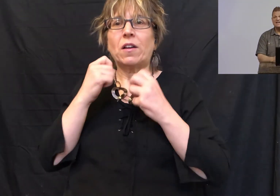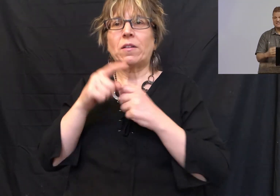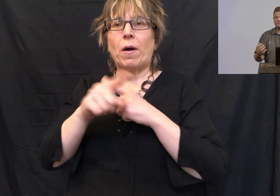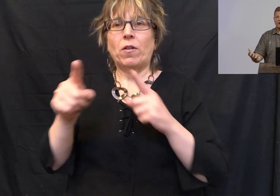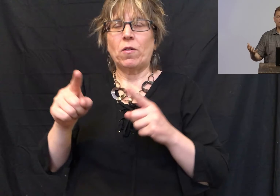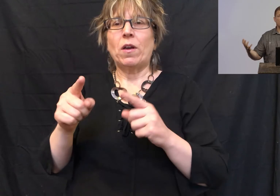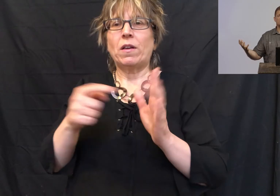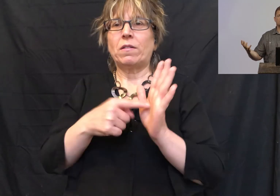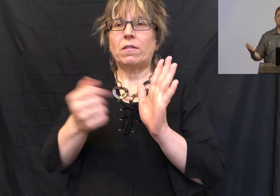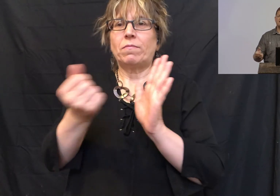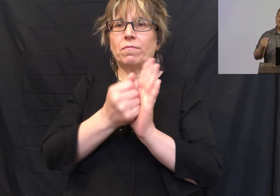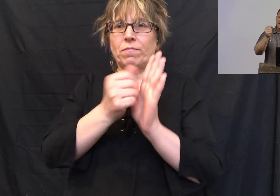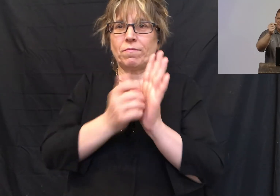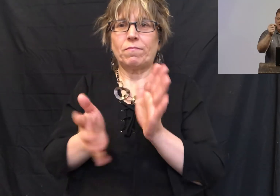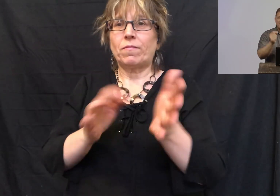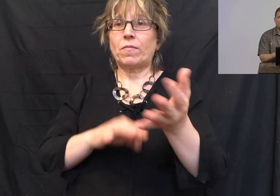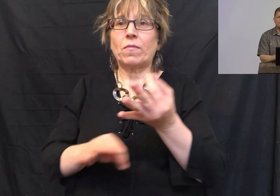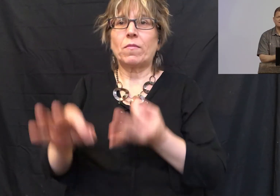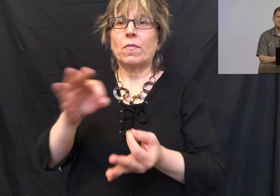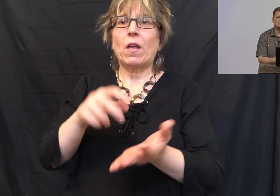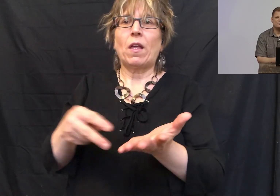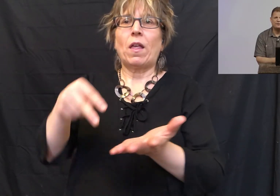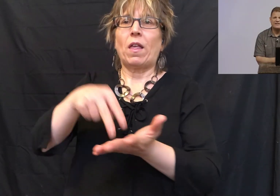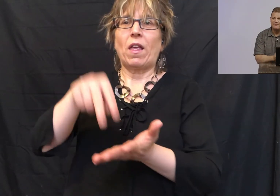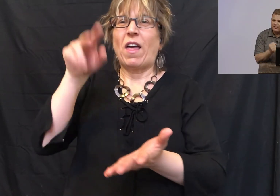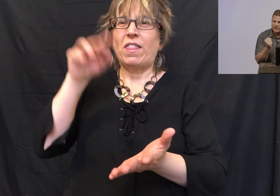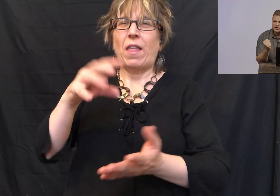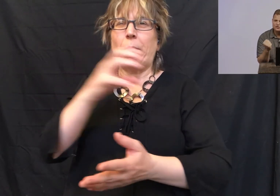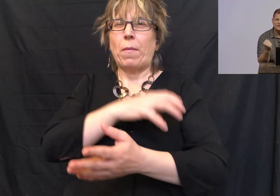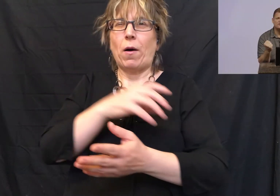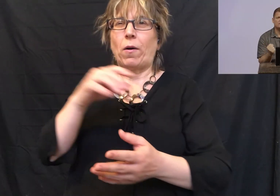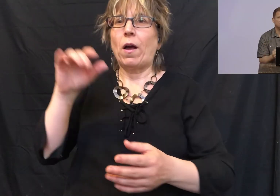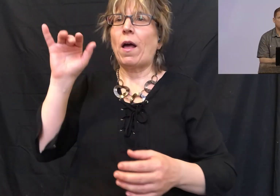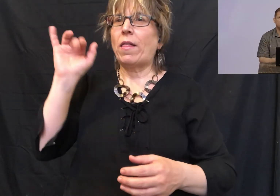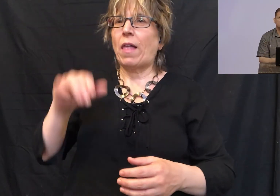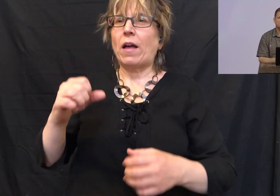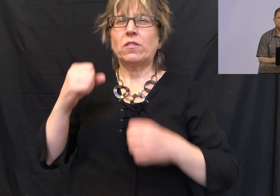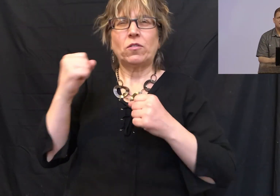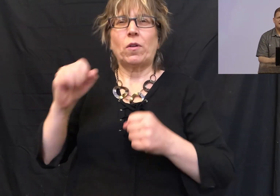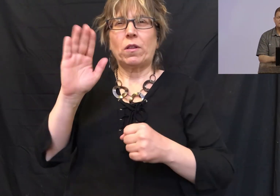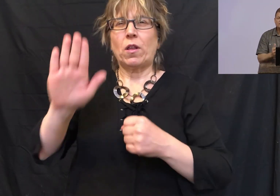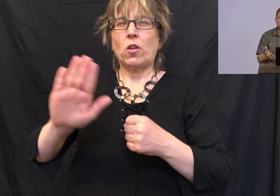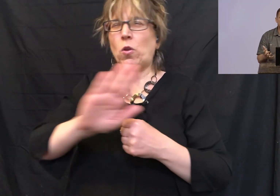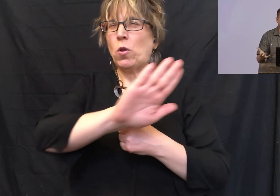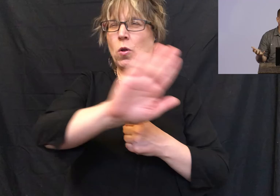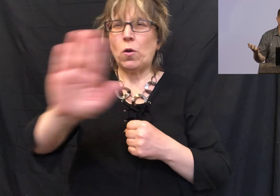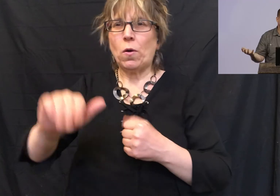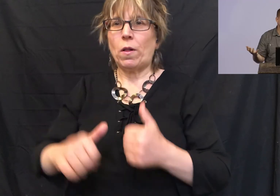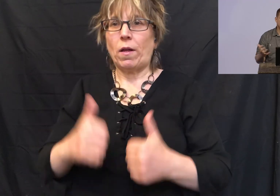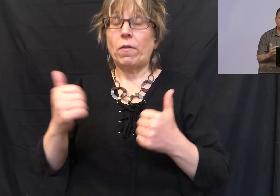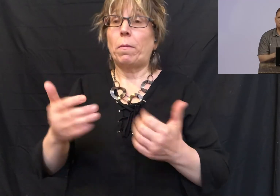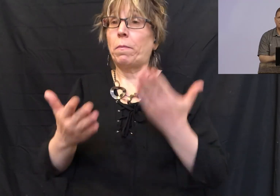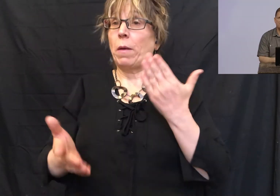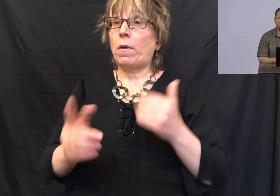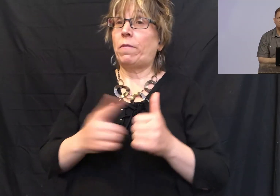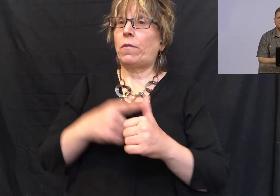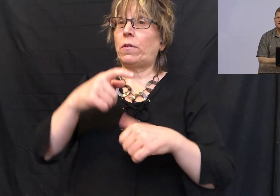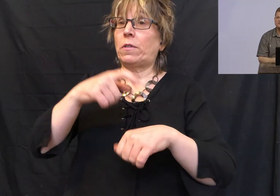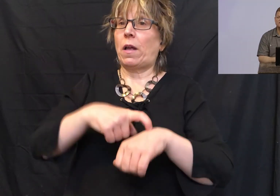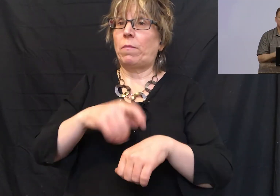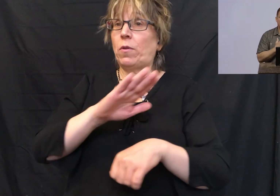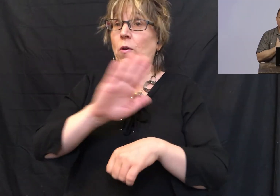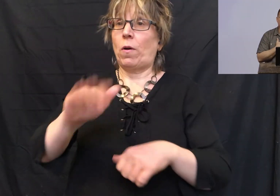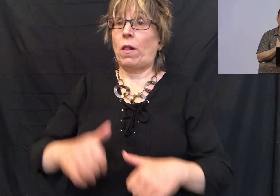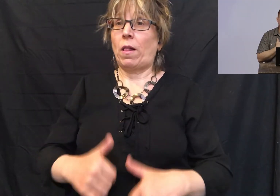you. He has the power to rise from the dead, and that power can set you free. That power can strengthen your life. And so today, maybe for the first time in your life, you need to